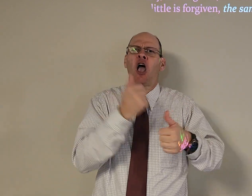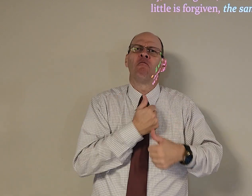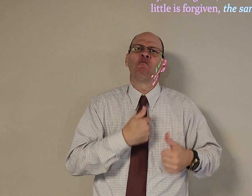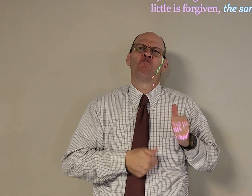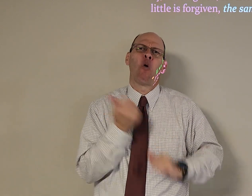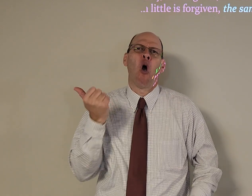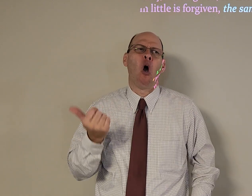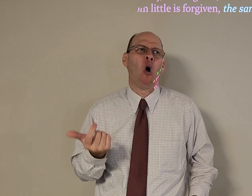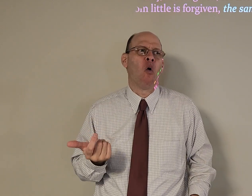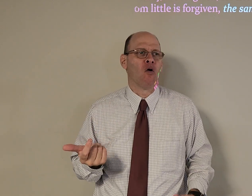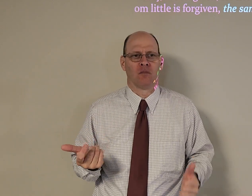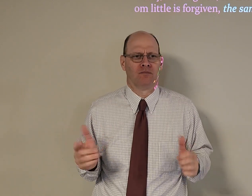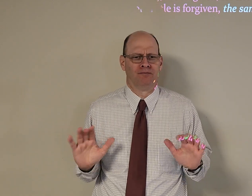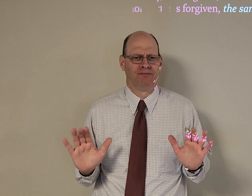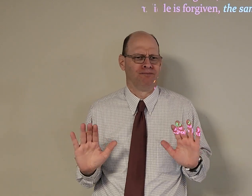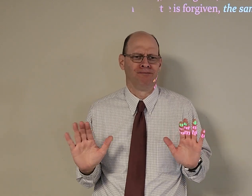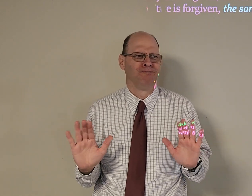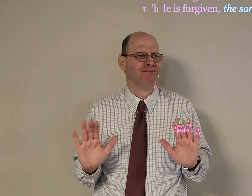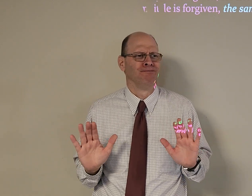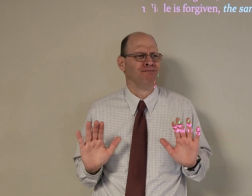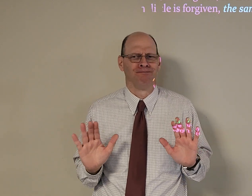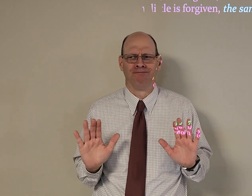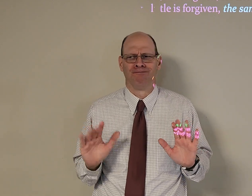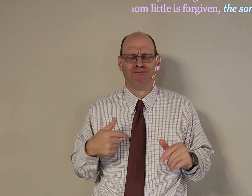And this woman, she was forgiven as well.